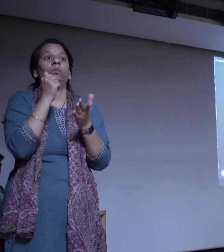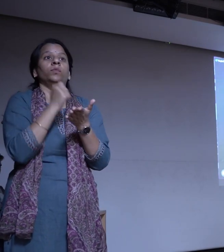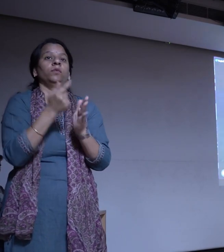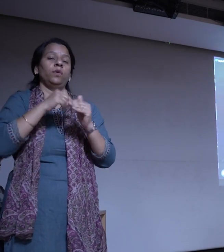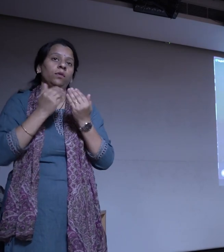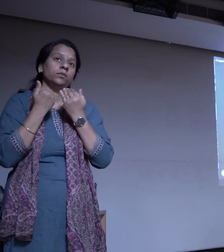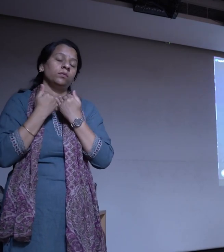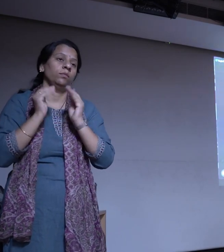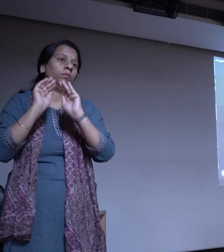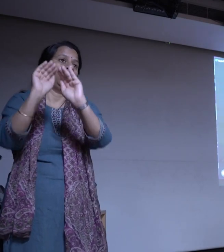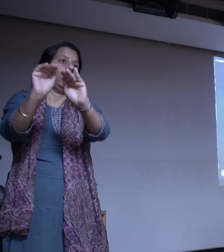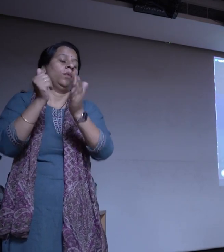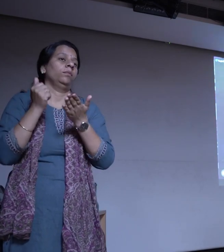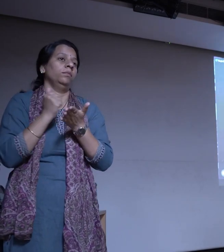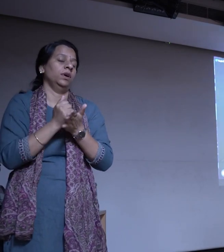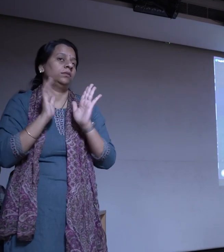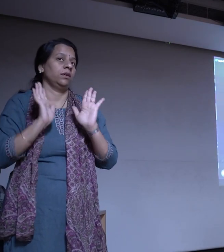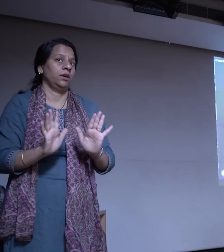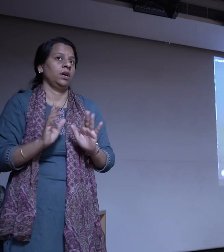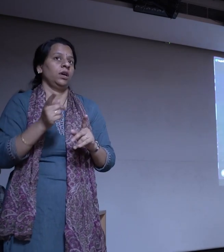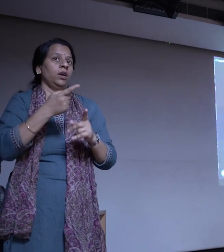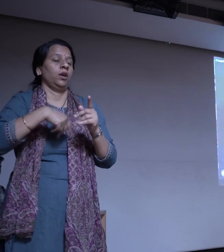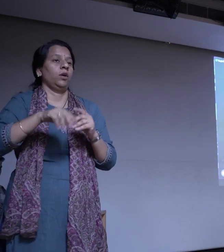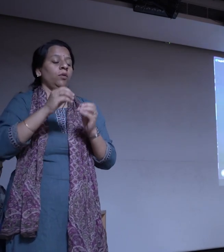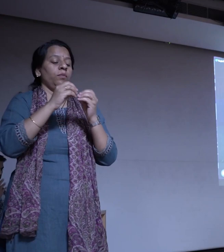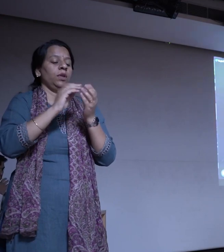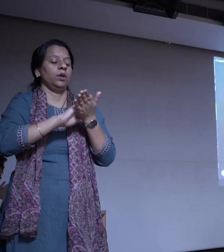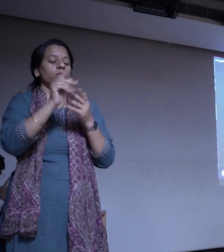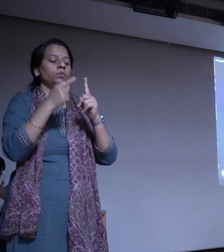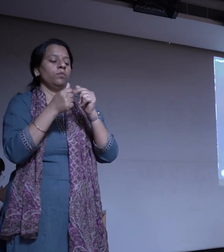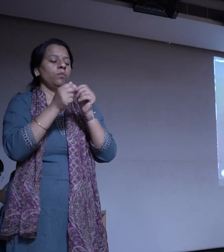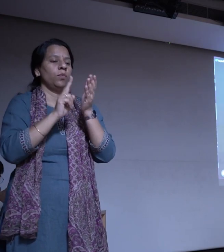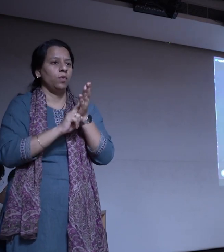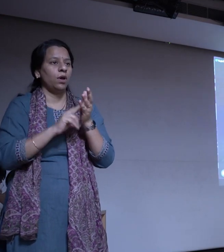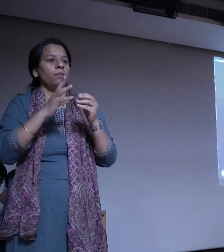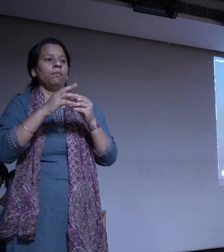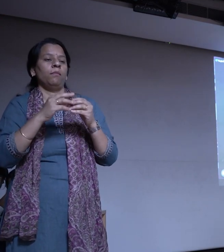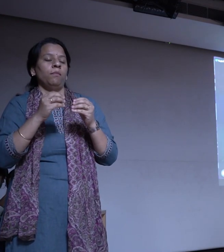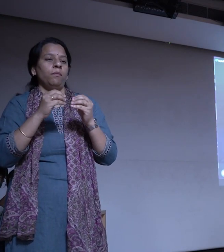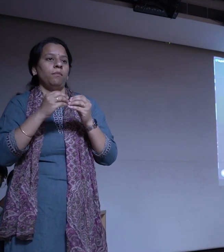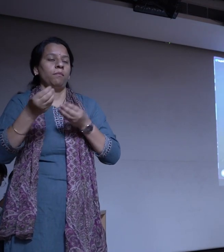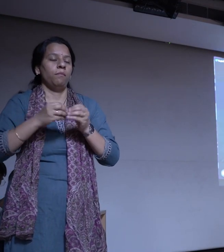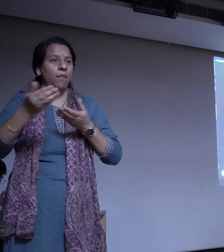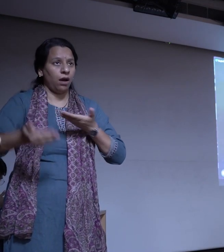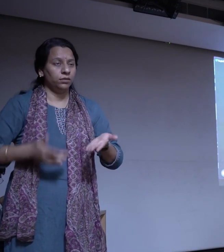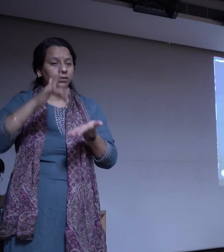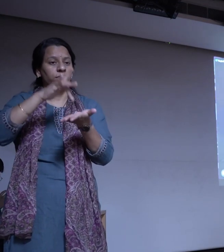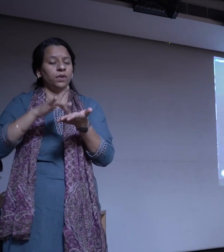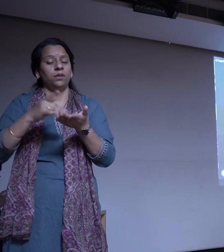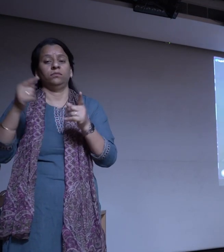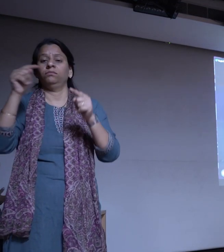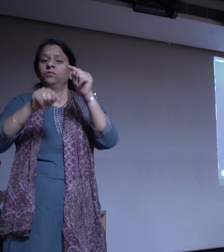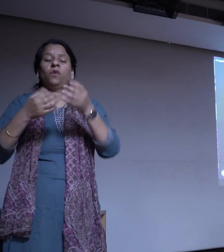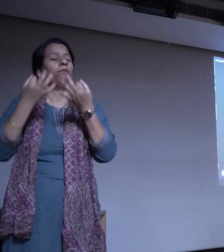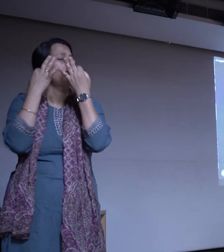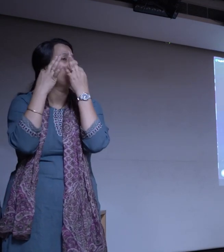IQ you want to tweak that a little and call it Bhutan intelligence test or Bangladesh intelligence test we'll be very happy to do that free of